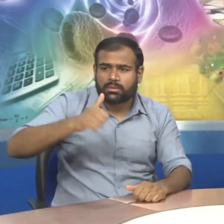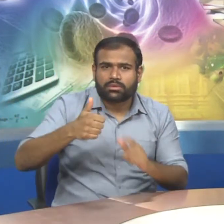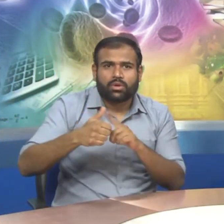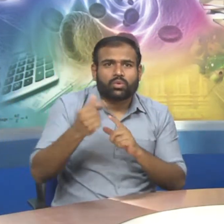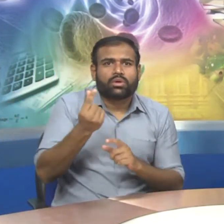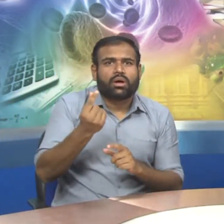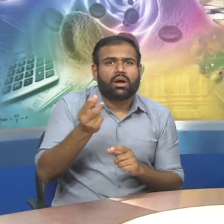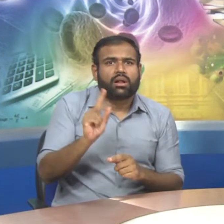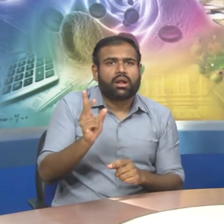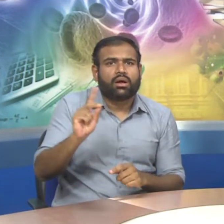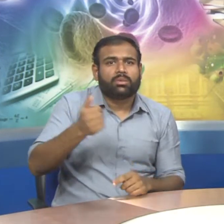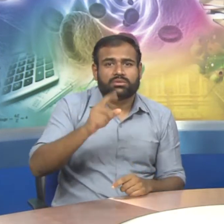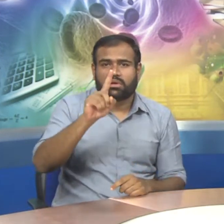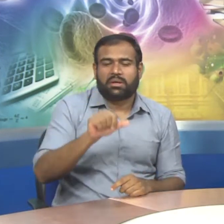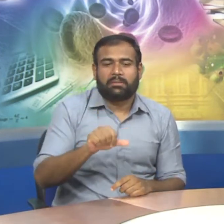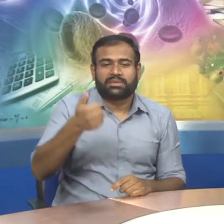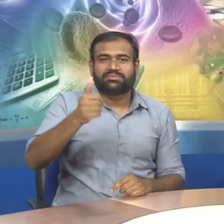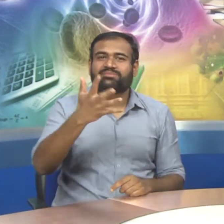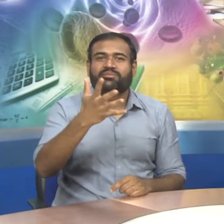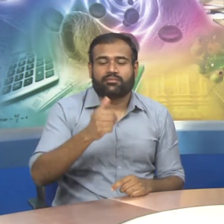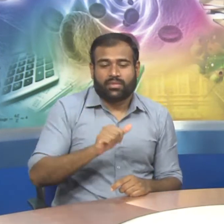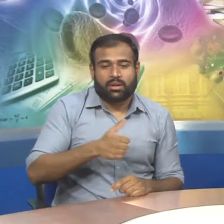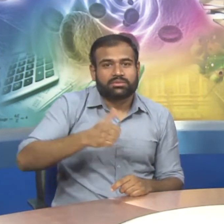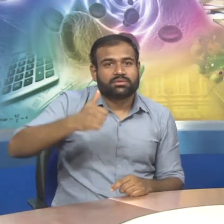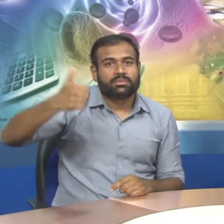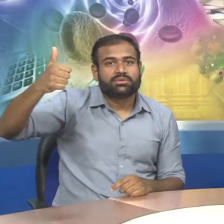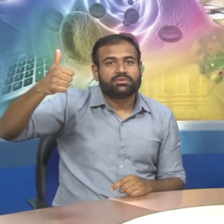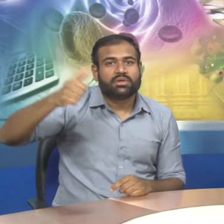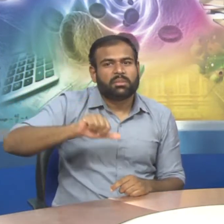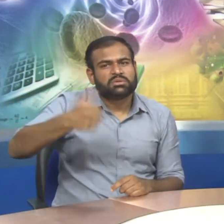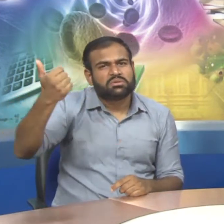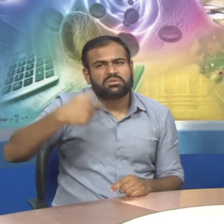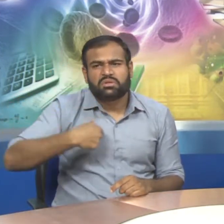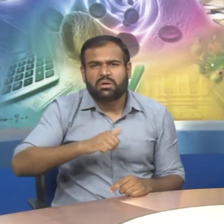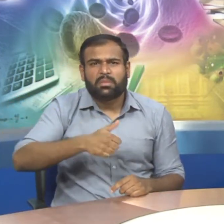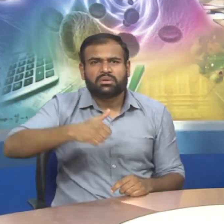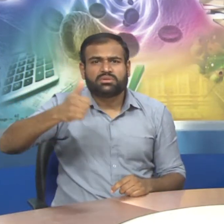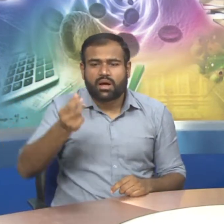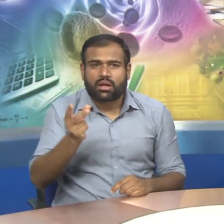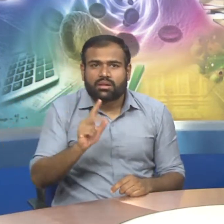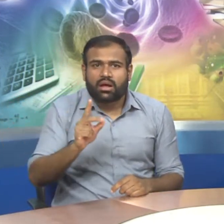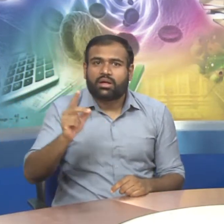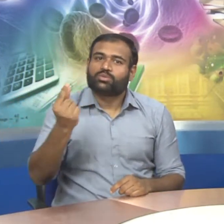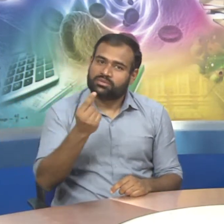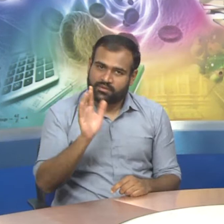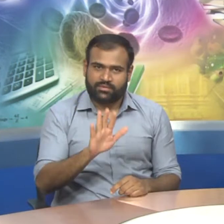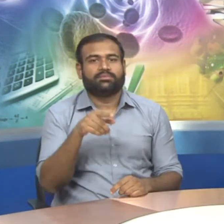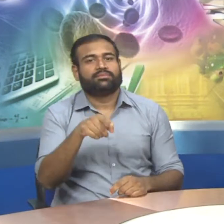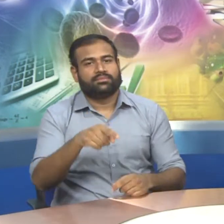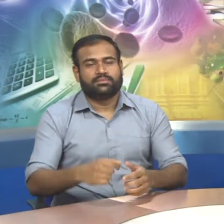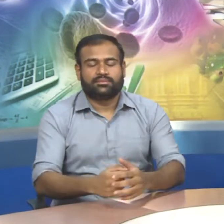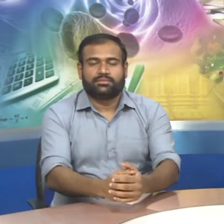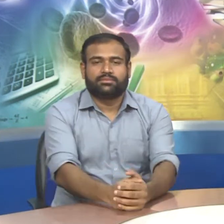So this sign will be using for telling that we have passed.